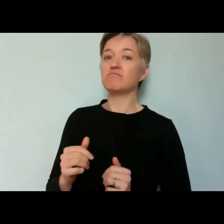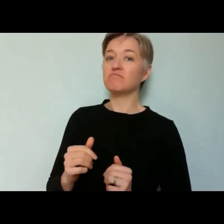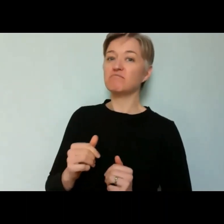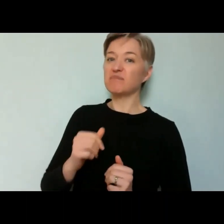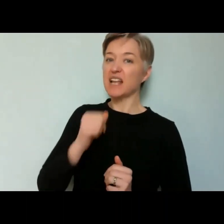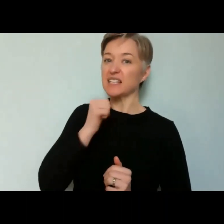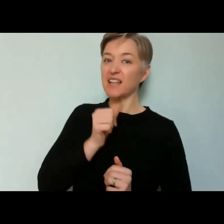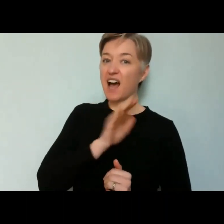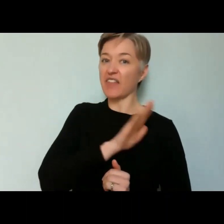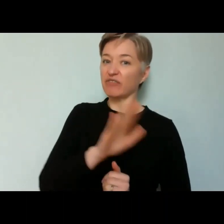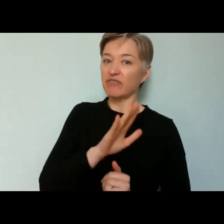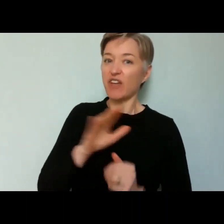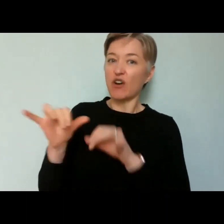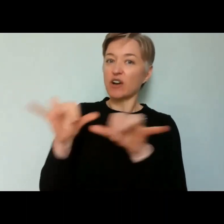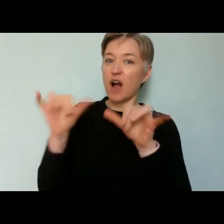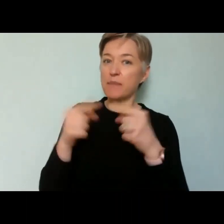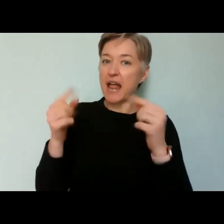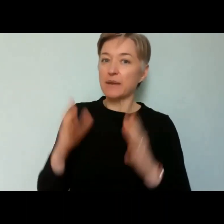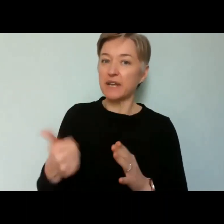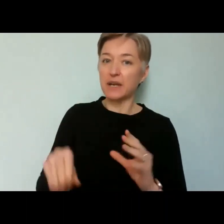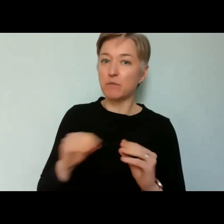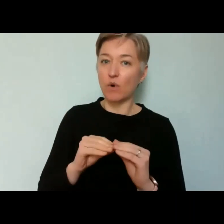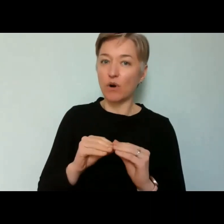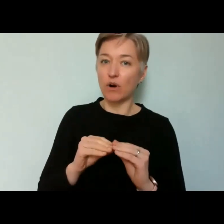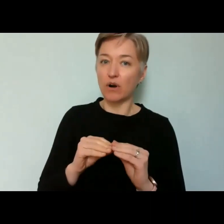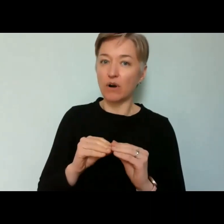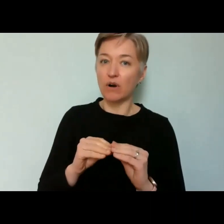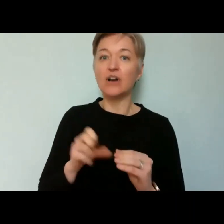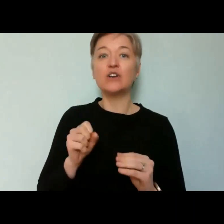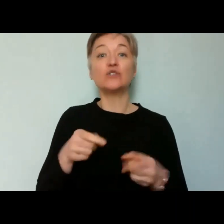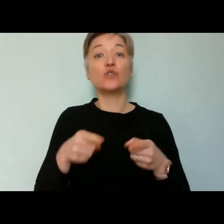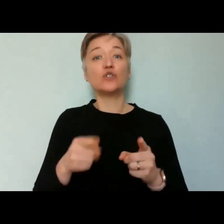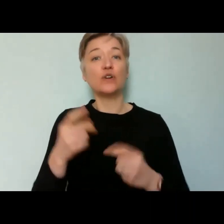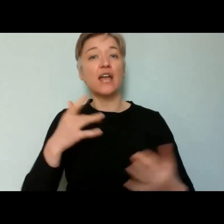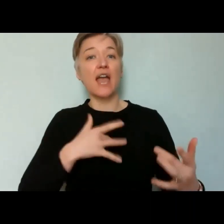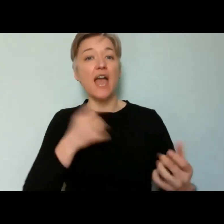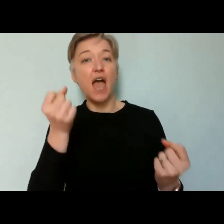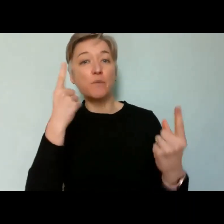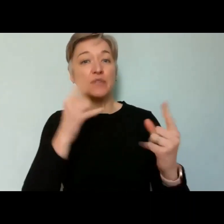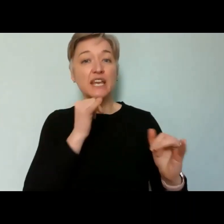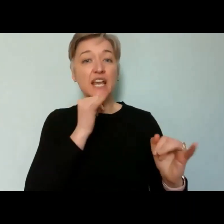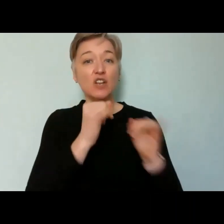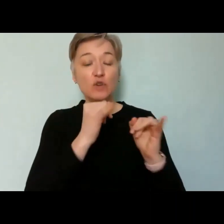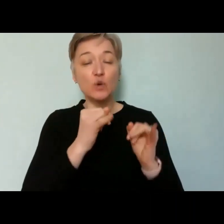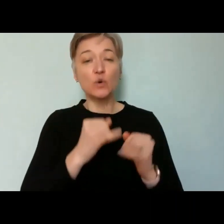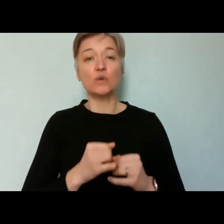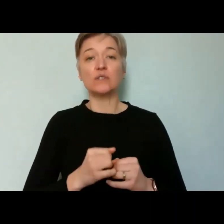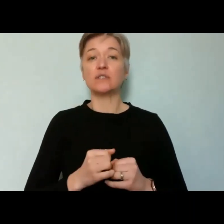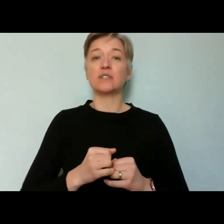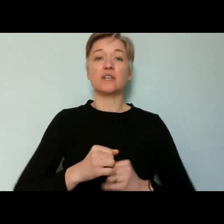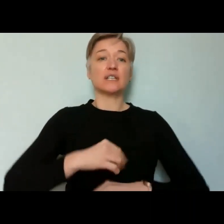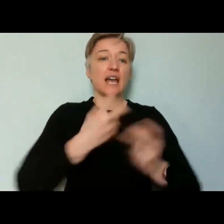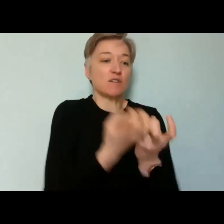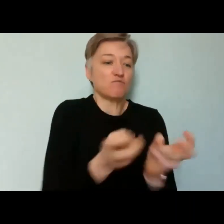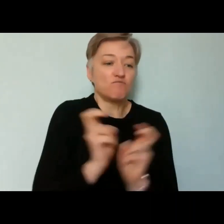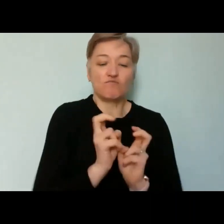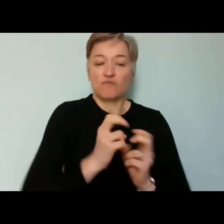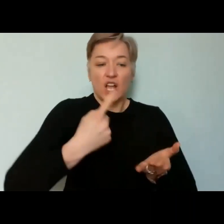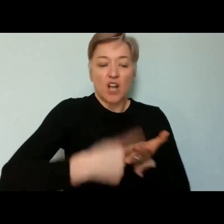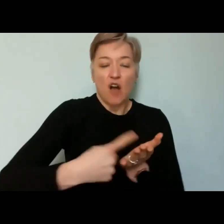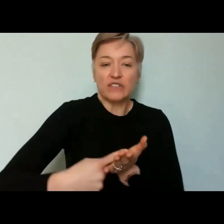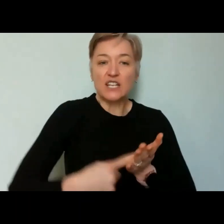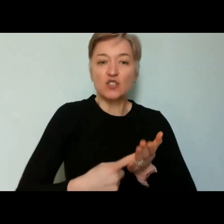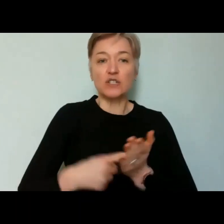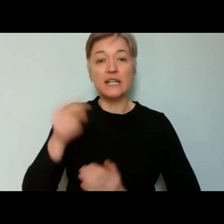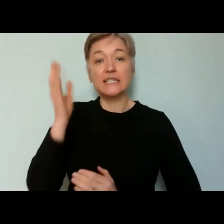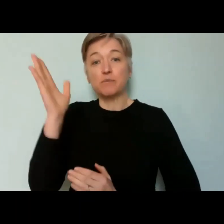we're listening in these empathy interviews, and we're listening at these table talk conversations in these speakers bureau, we're asking people to